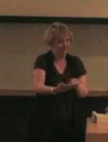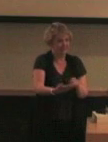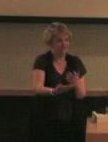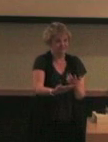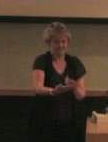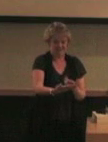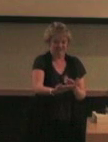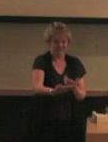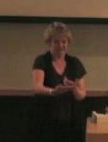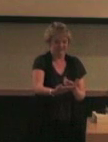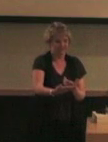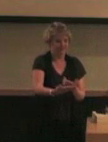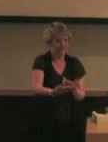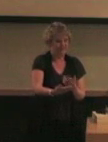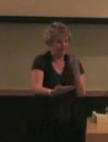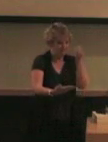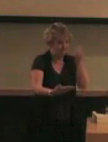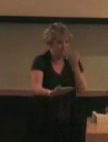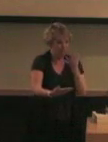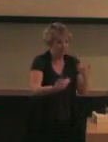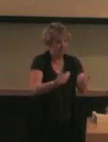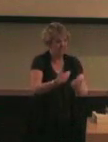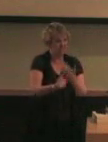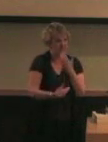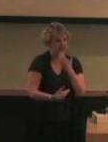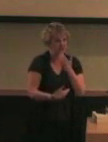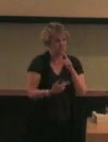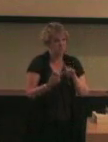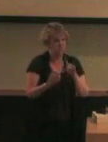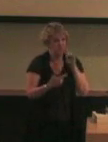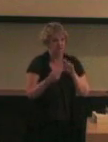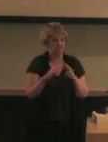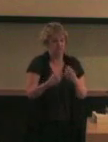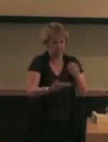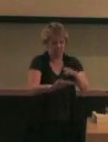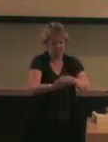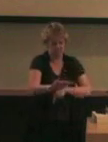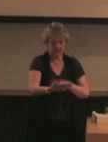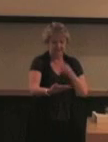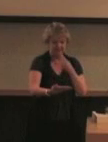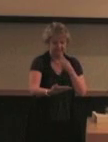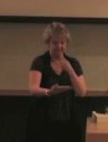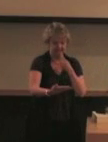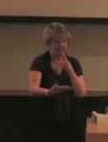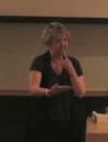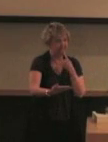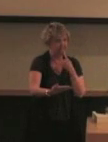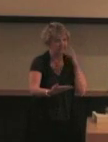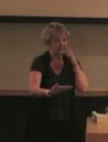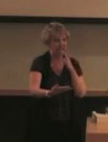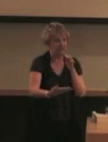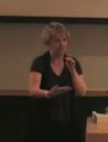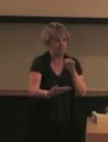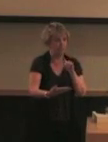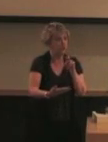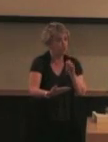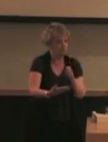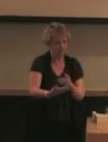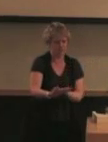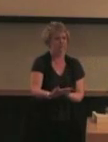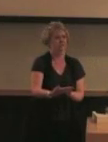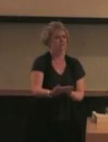of the information that's been sent over to us, referred to us from new patients that have come to our